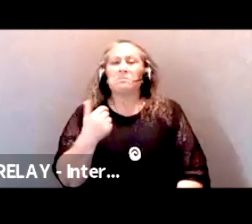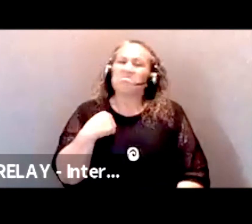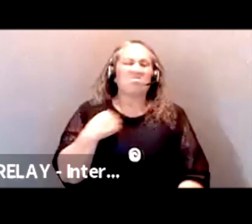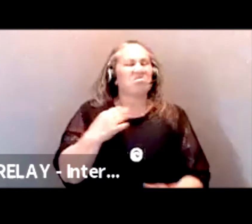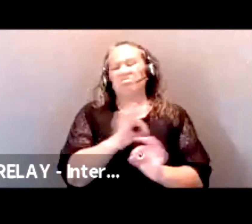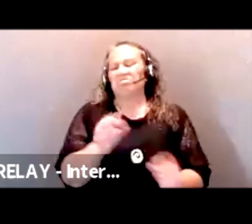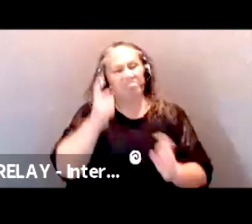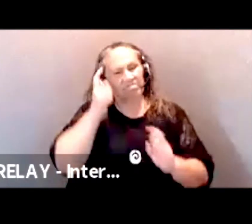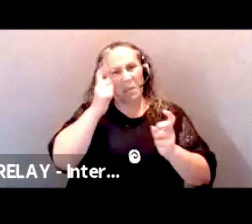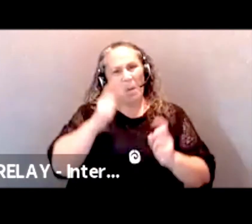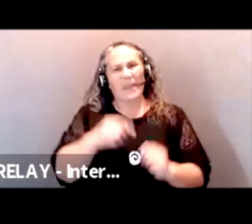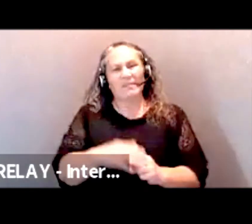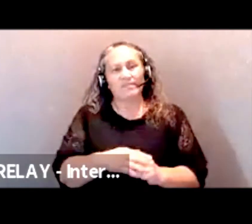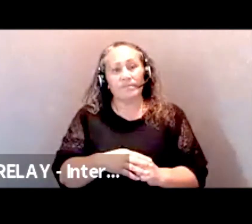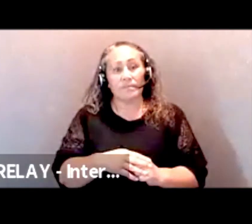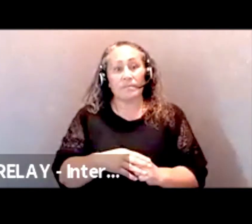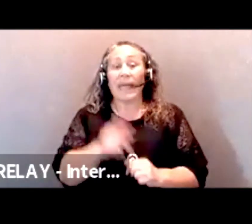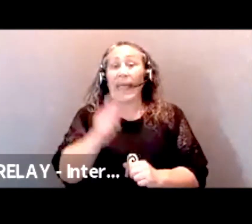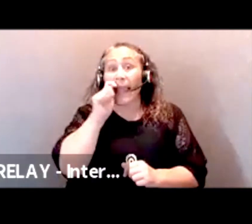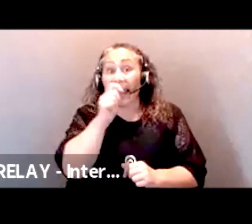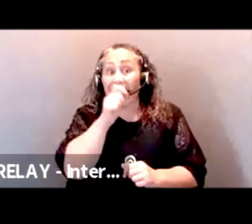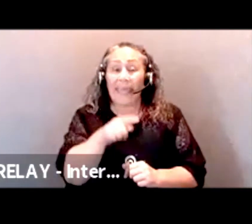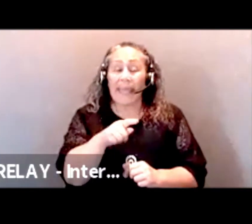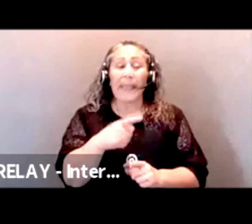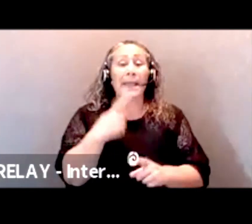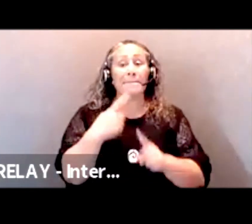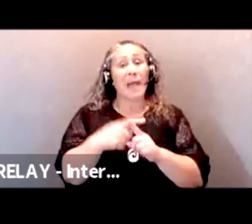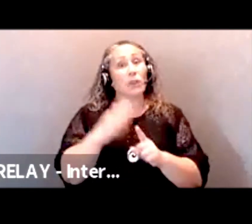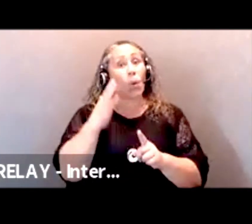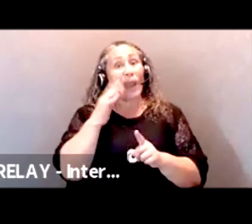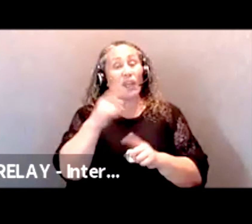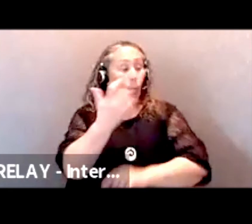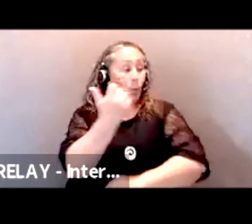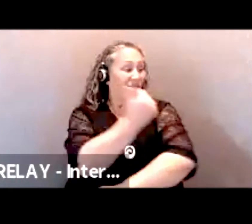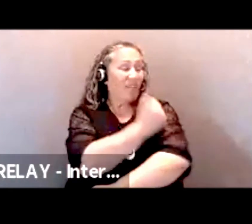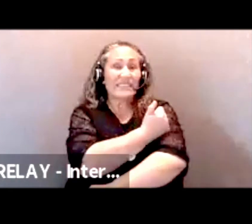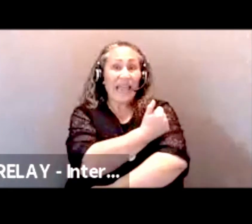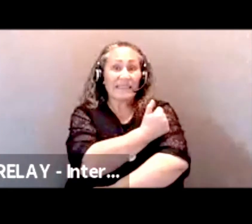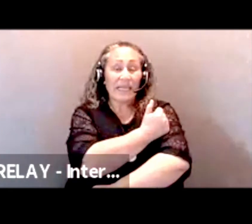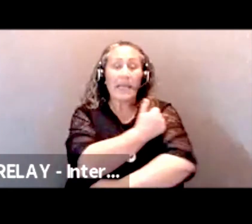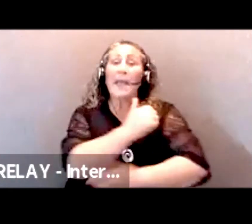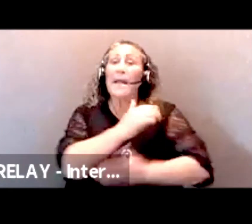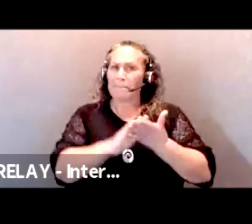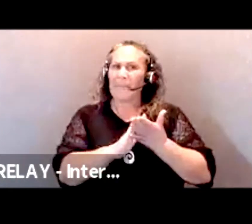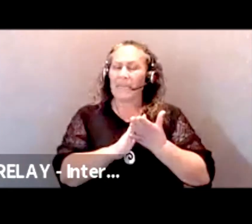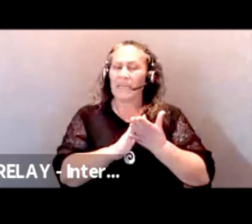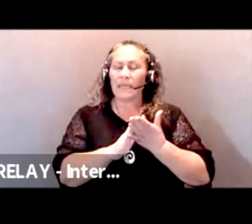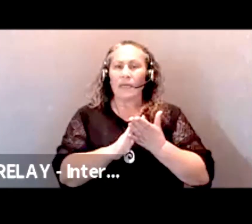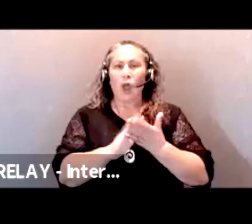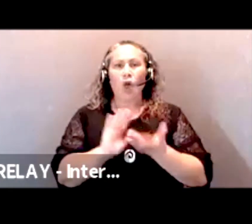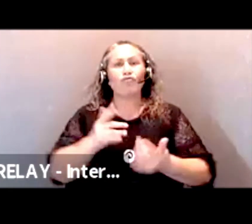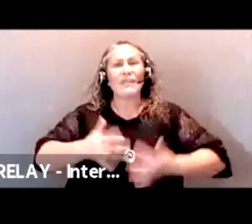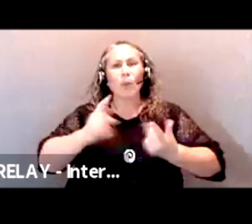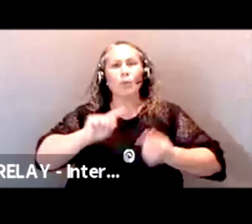that. And also, each time you get the vaccination, it's different. So my first one, I was very